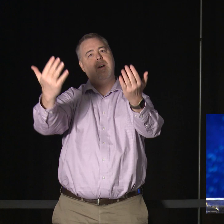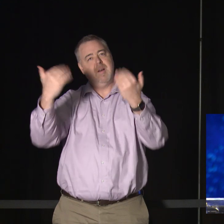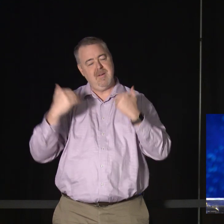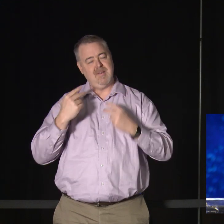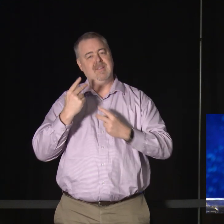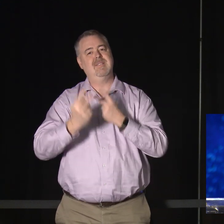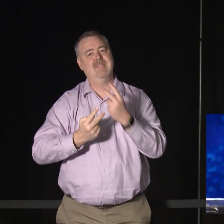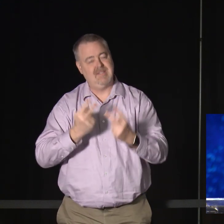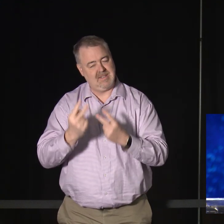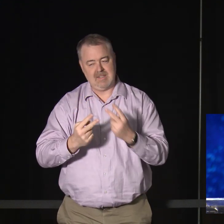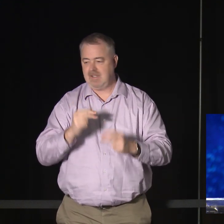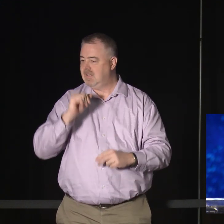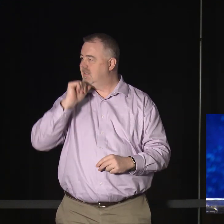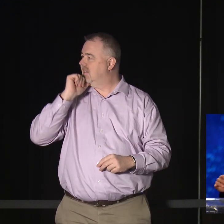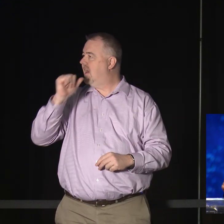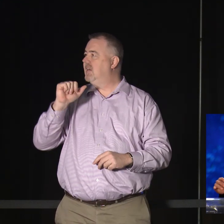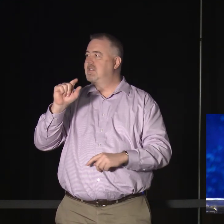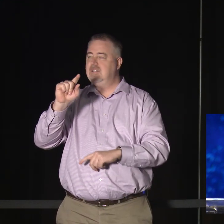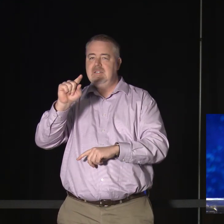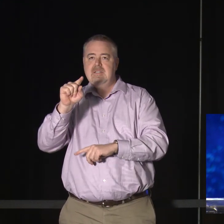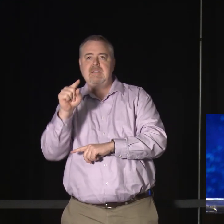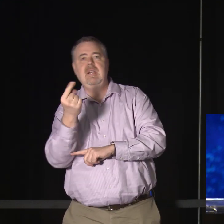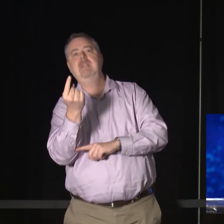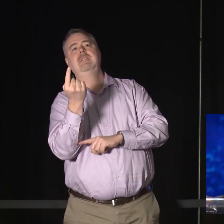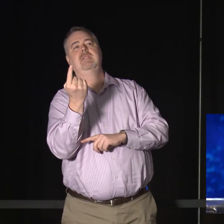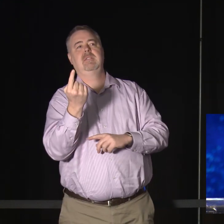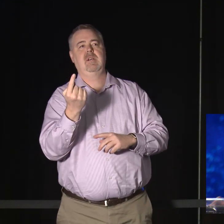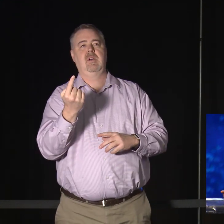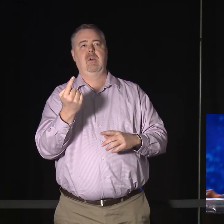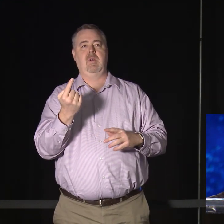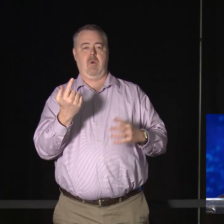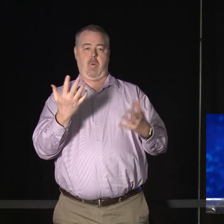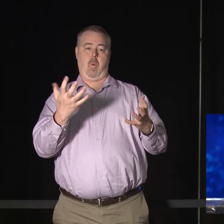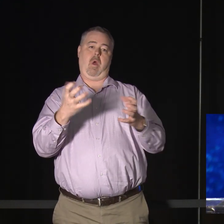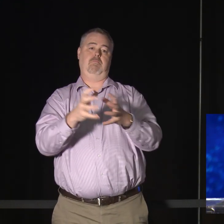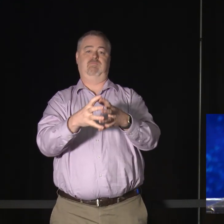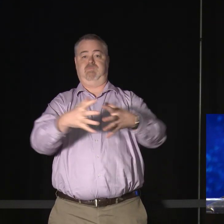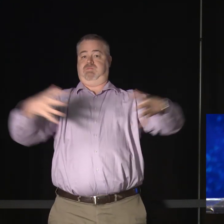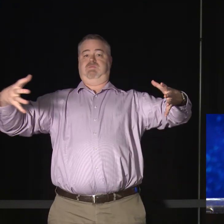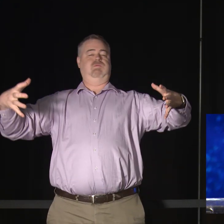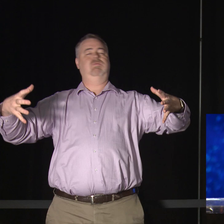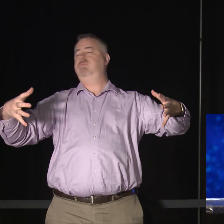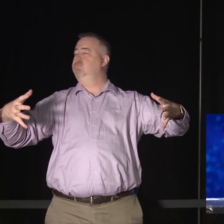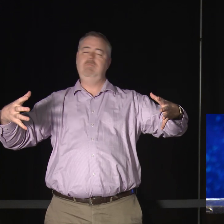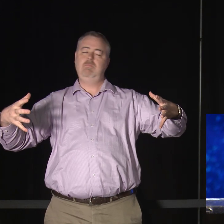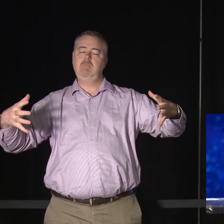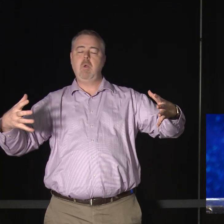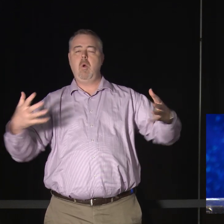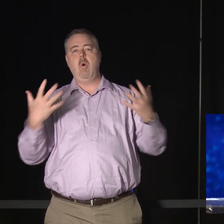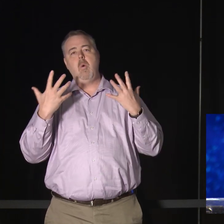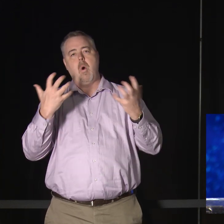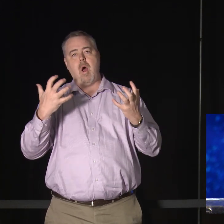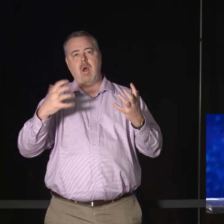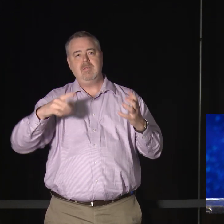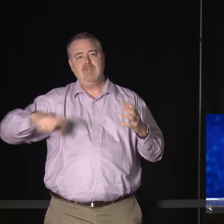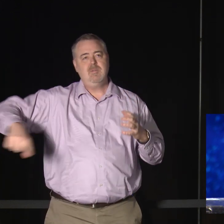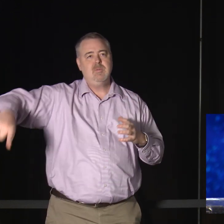because it is not just that we want the prayer room to be filled up. We want you to experience what we